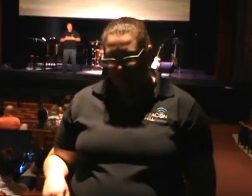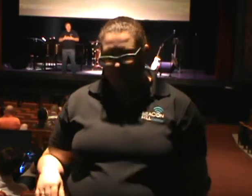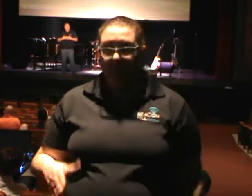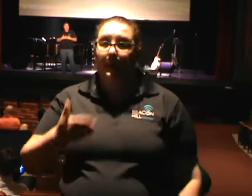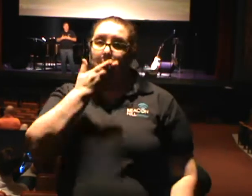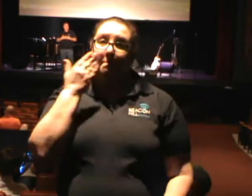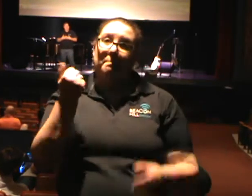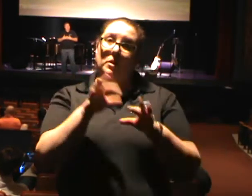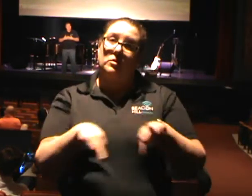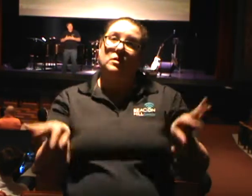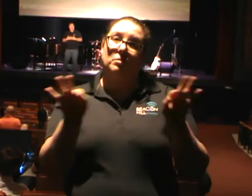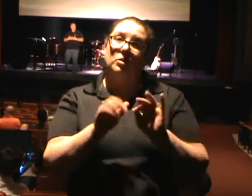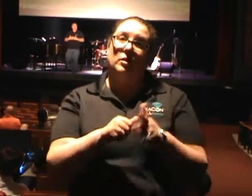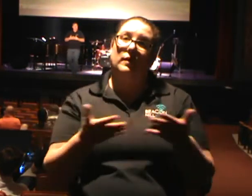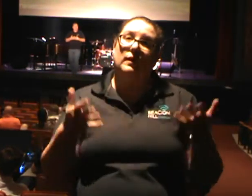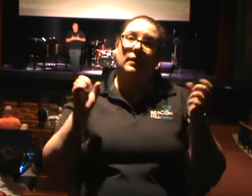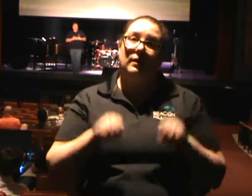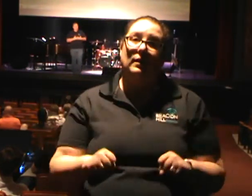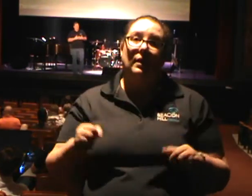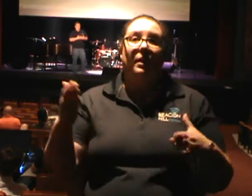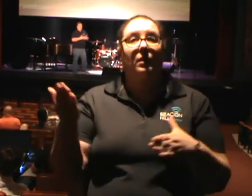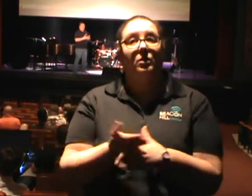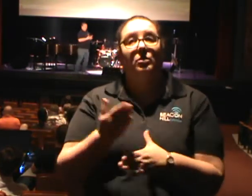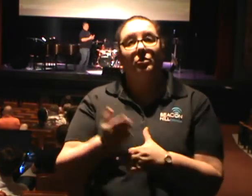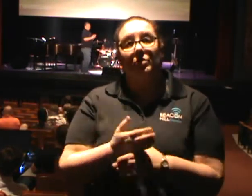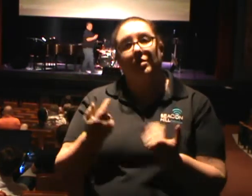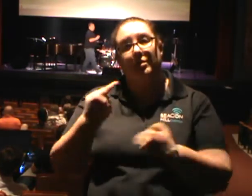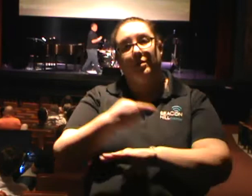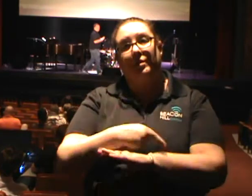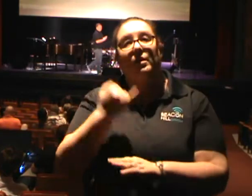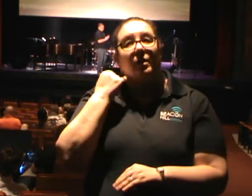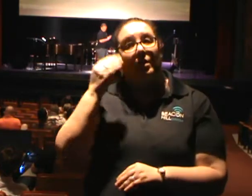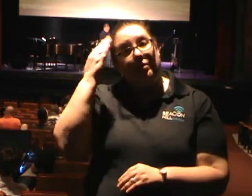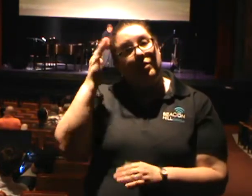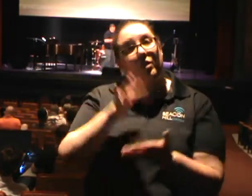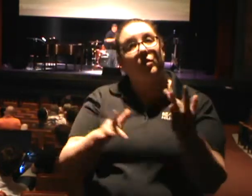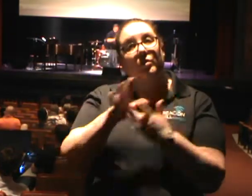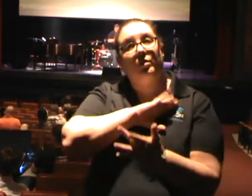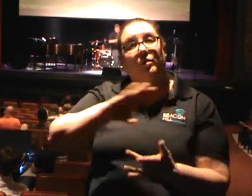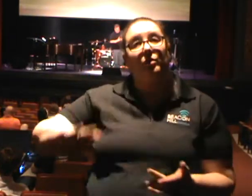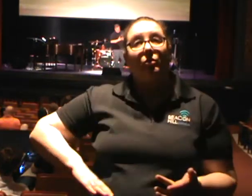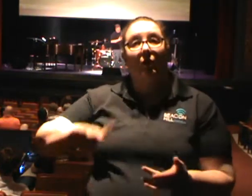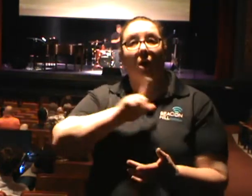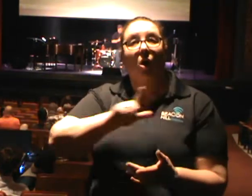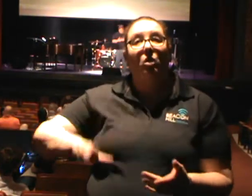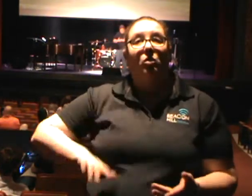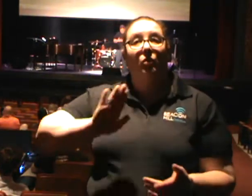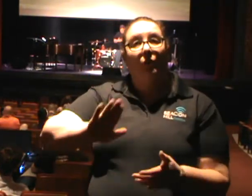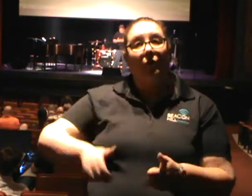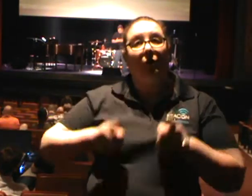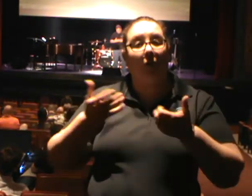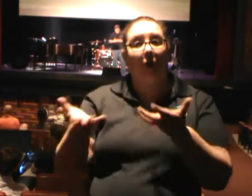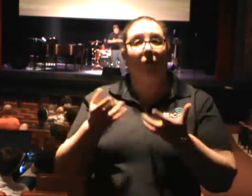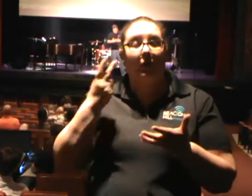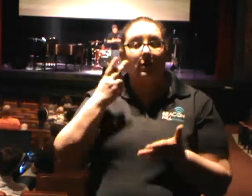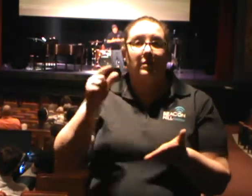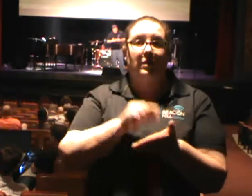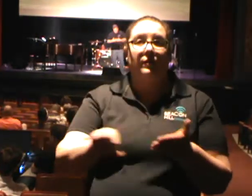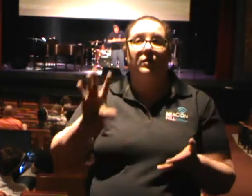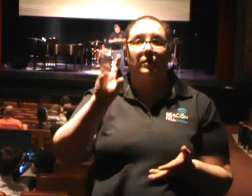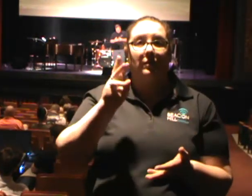is the most important thing I can share with you in the scripture. If you know Jesus Christ as Lord of your life, I want you to see verses 16 through